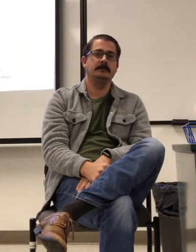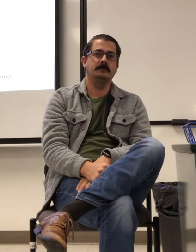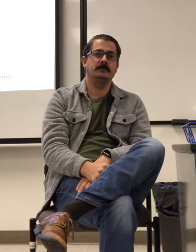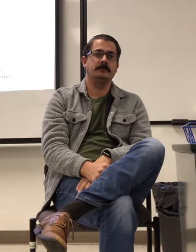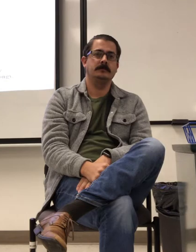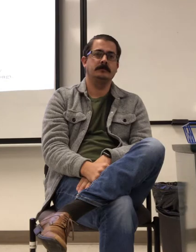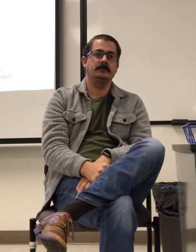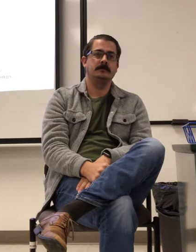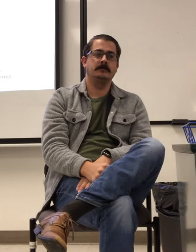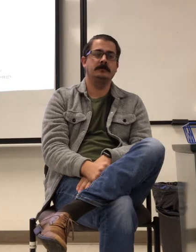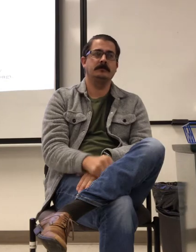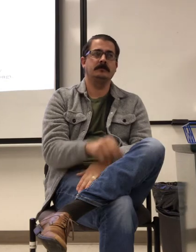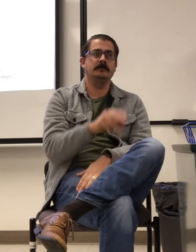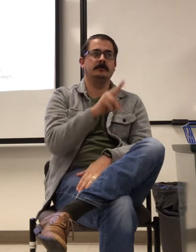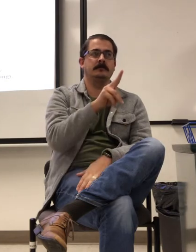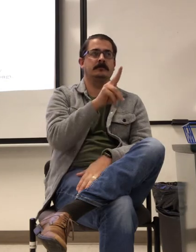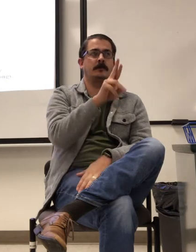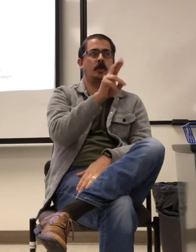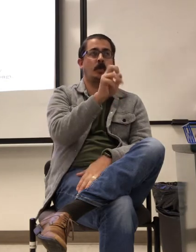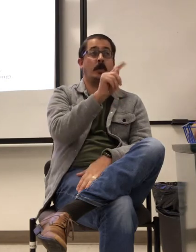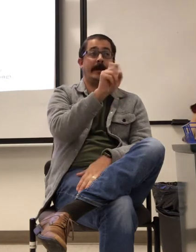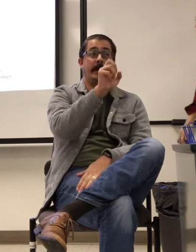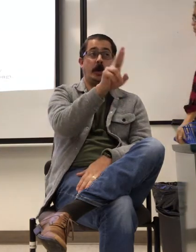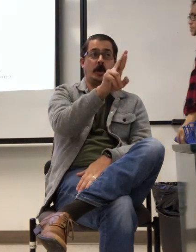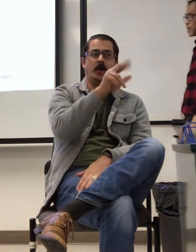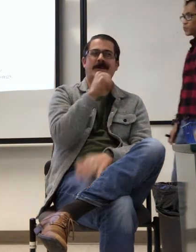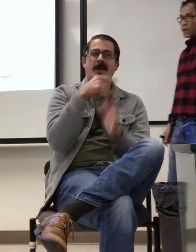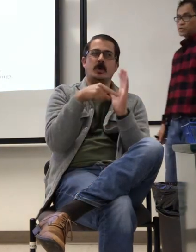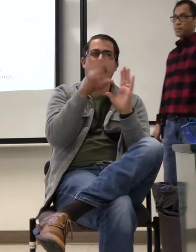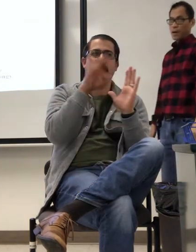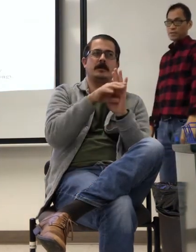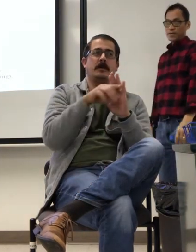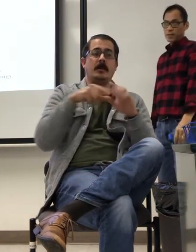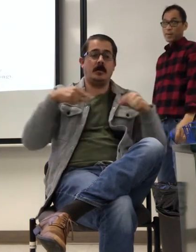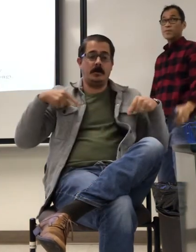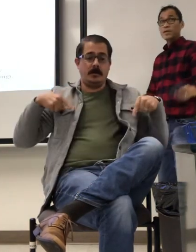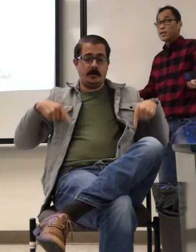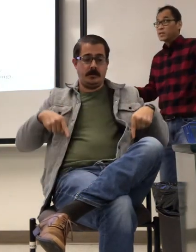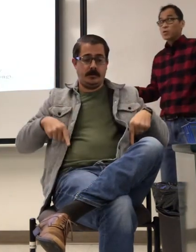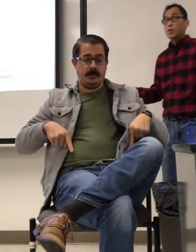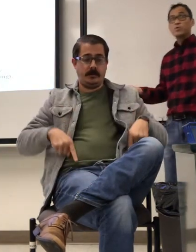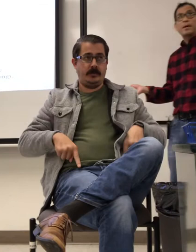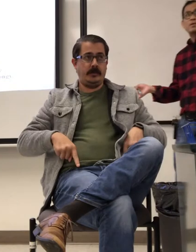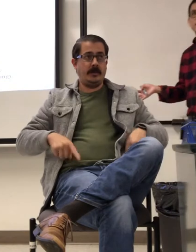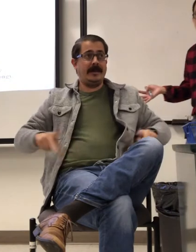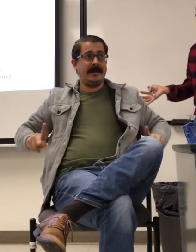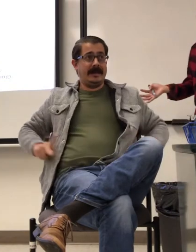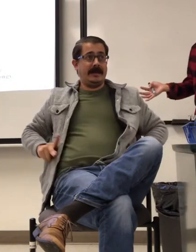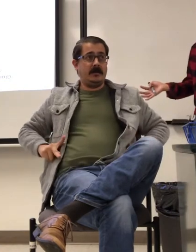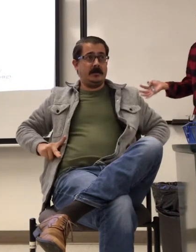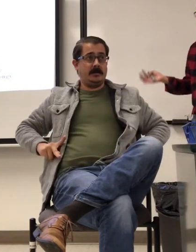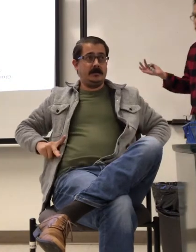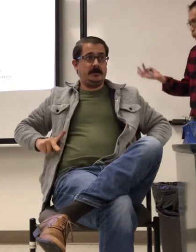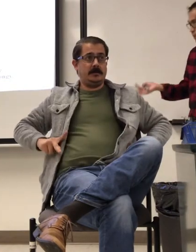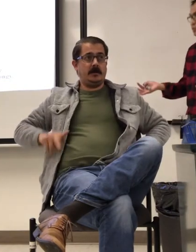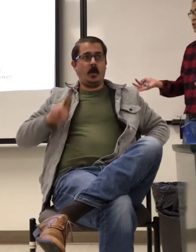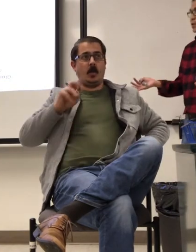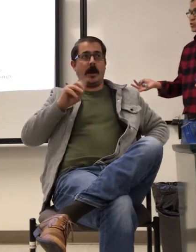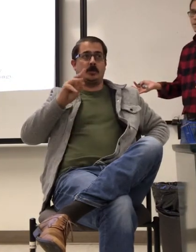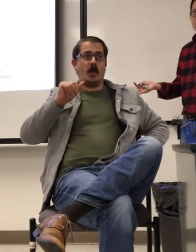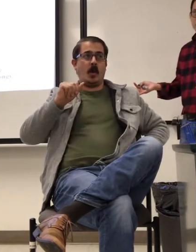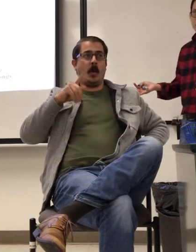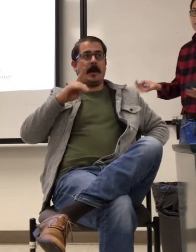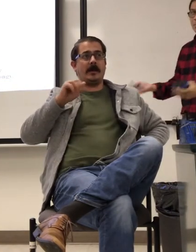So the ureters, they're not really shown in this picture, but they do descend retroperitoneal. Remember, the kidneys are retroperitoneal. The ureters